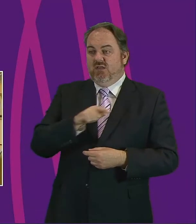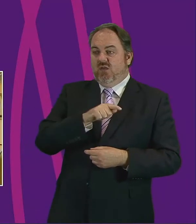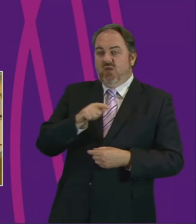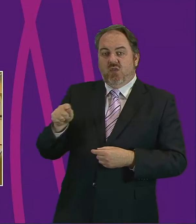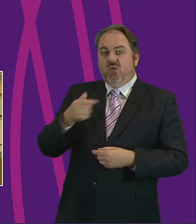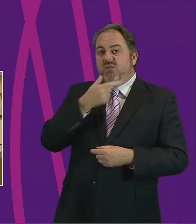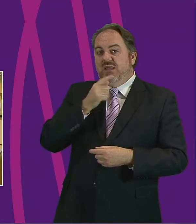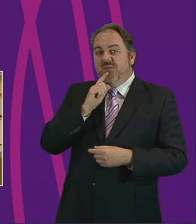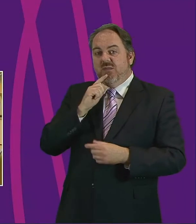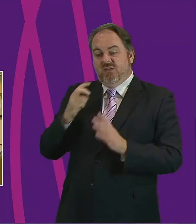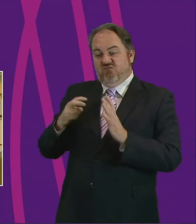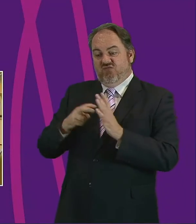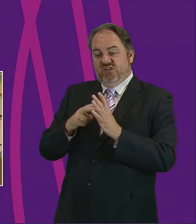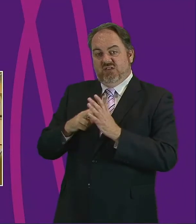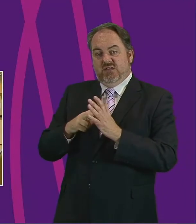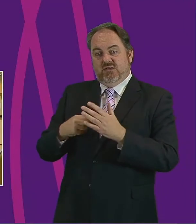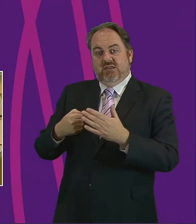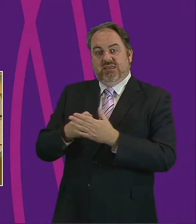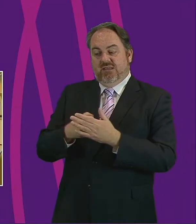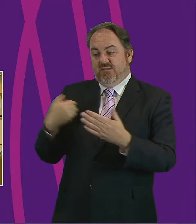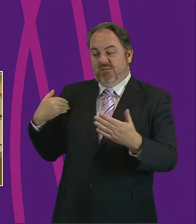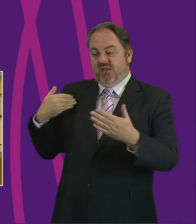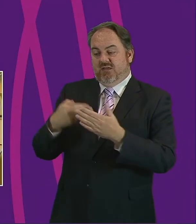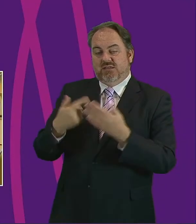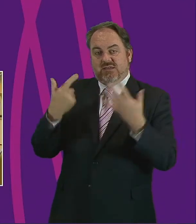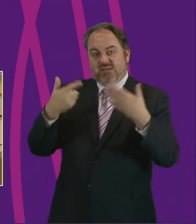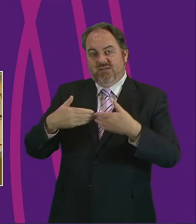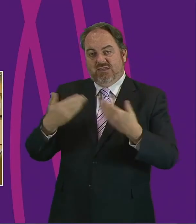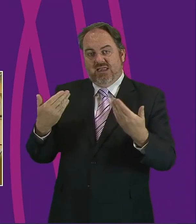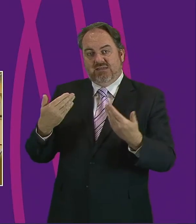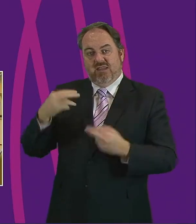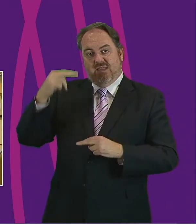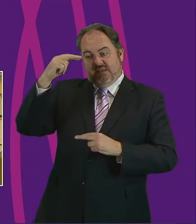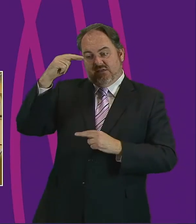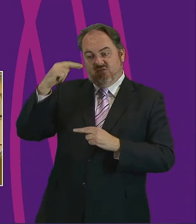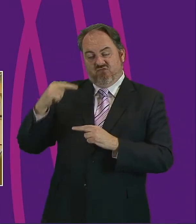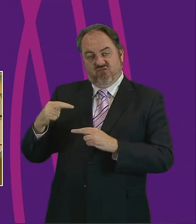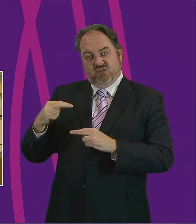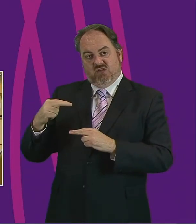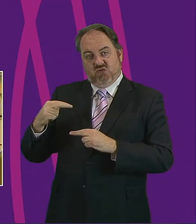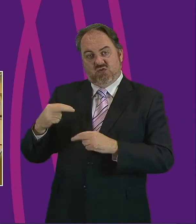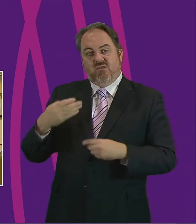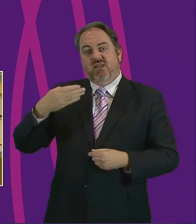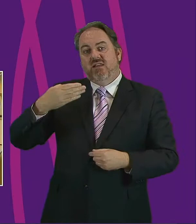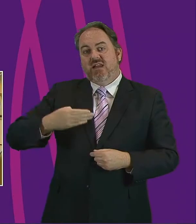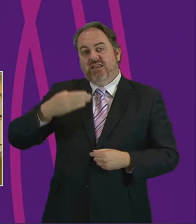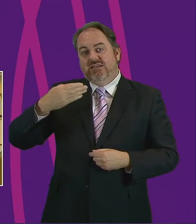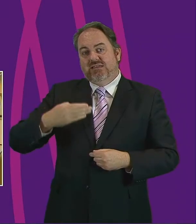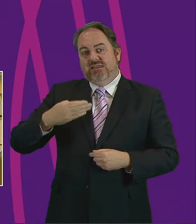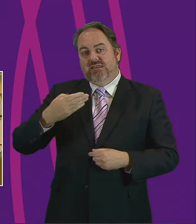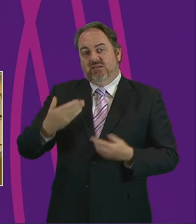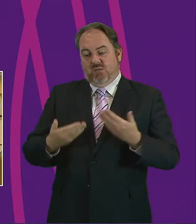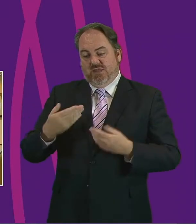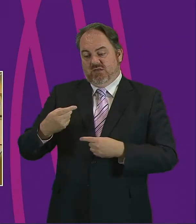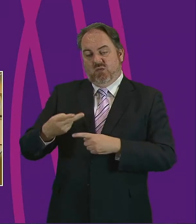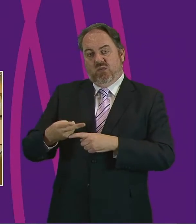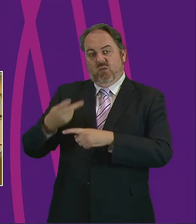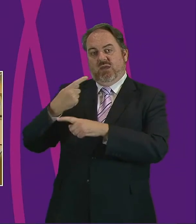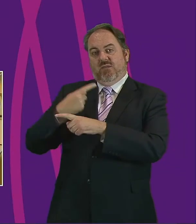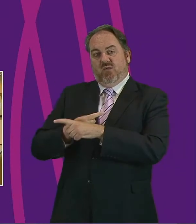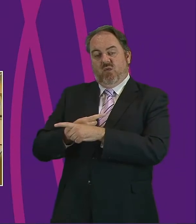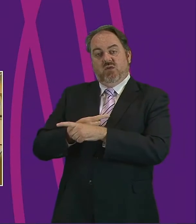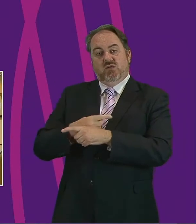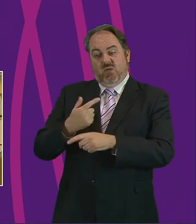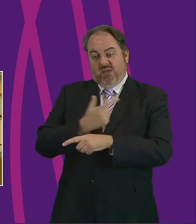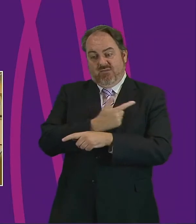days up to Sunday, and that is a decrease of 19 from the week before. Indeed, this is the 7th week in a row in which the